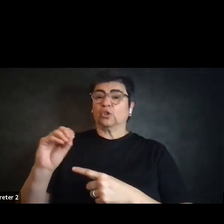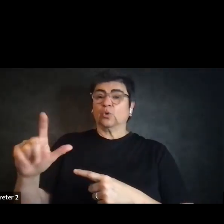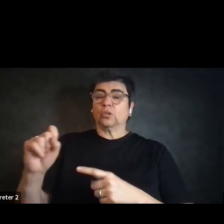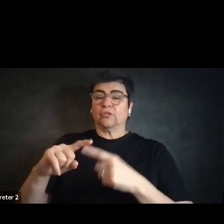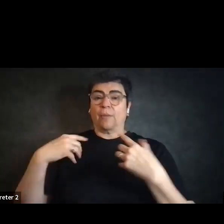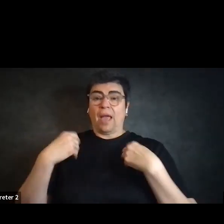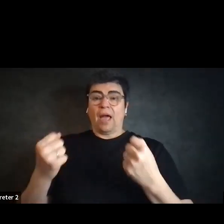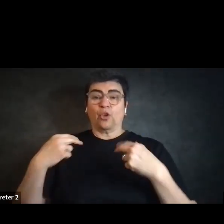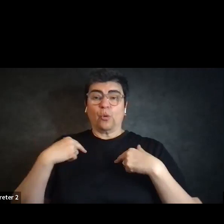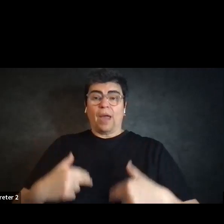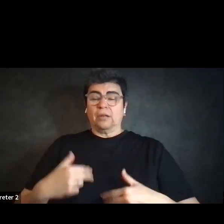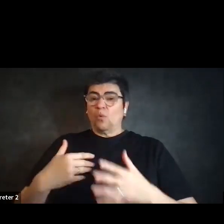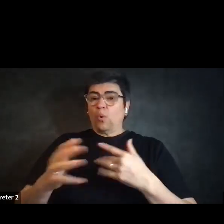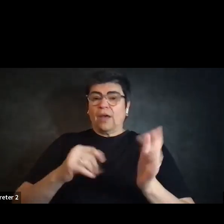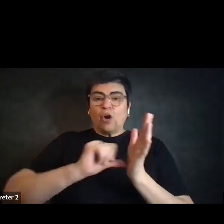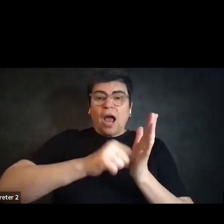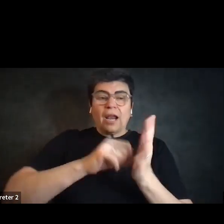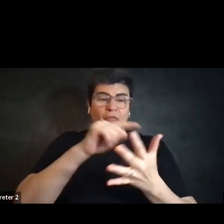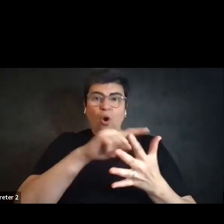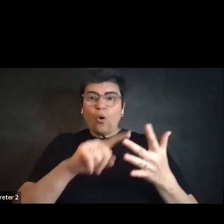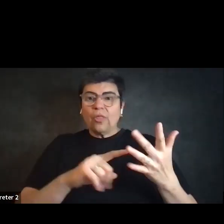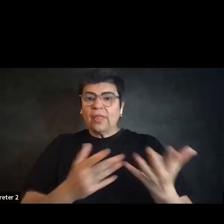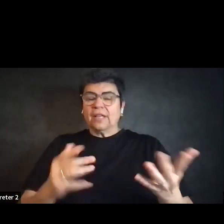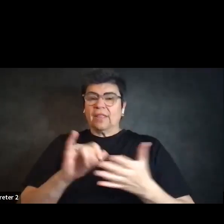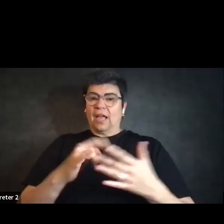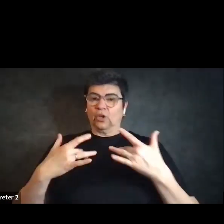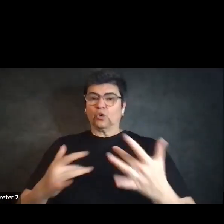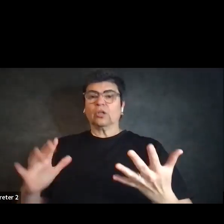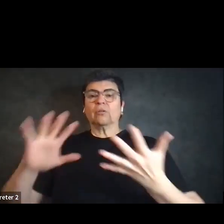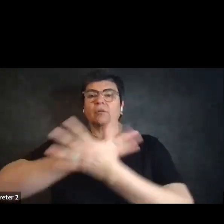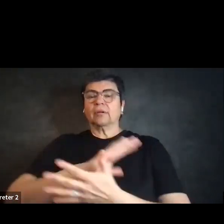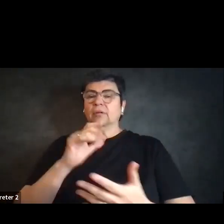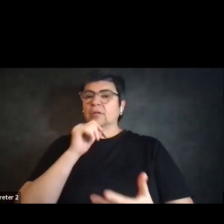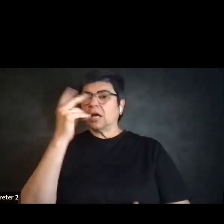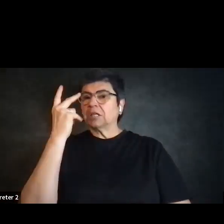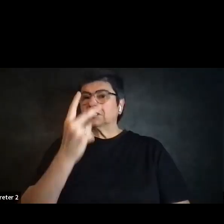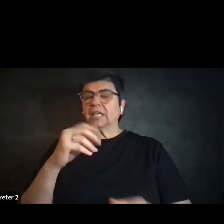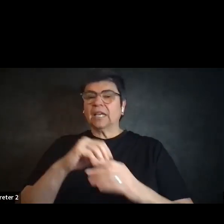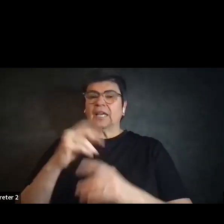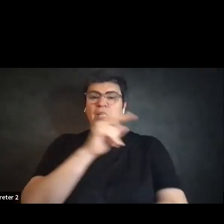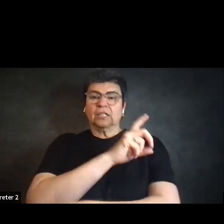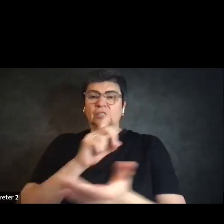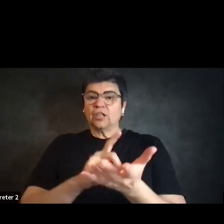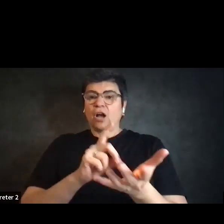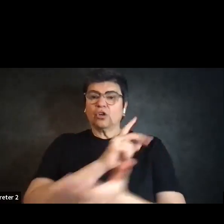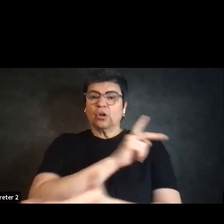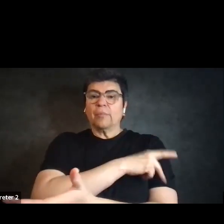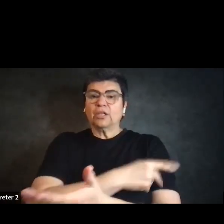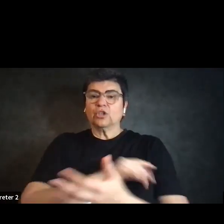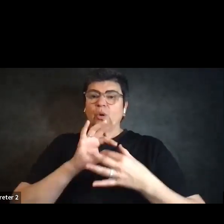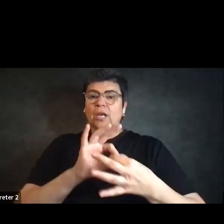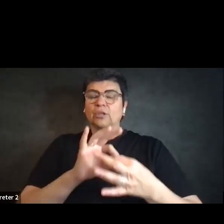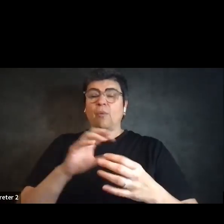humanities were able to highlight those things which are usually invisible in a doctor-patient relationship in a clinical OPD